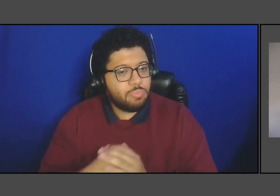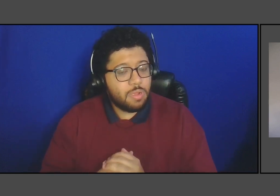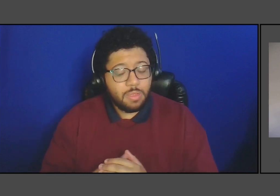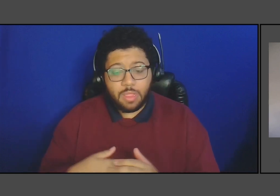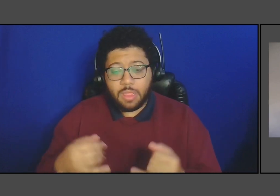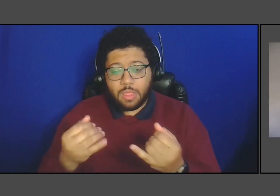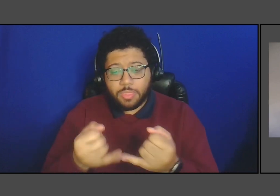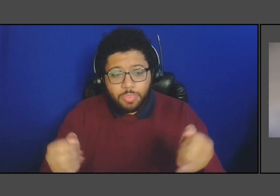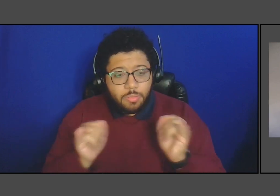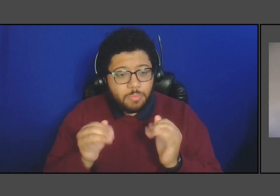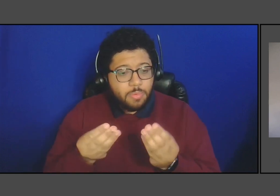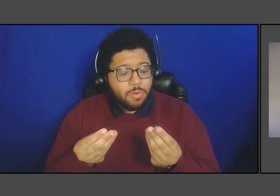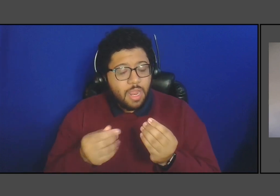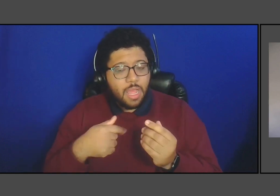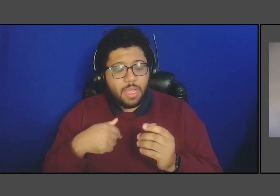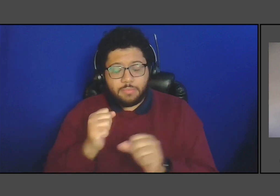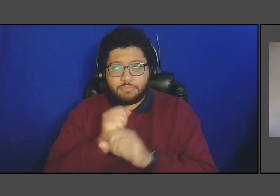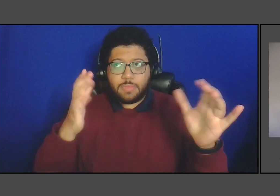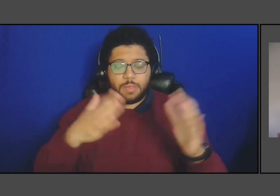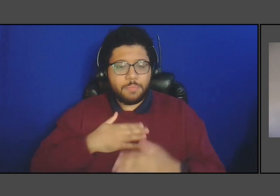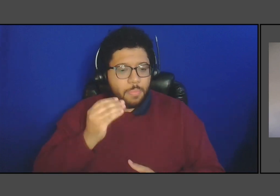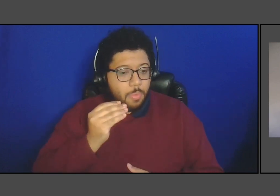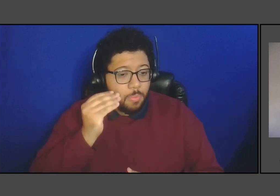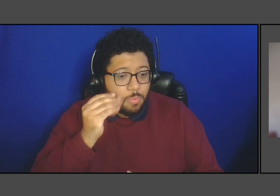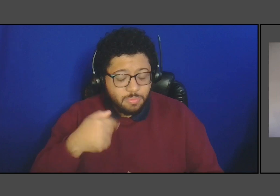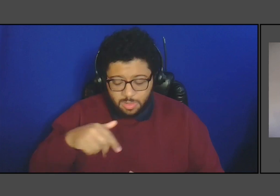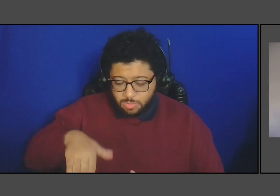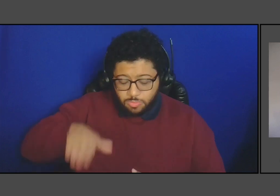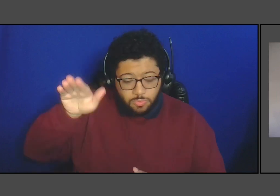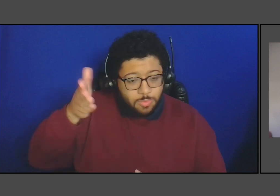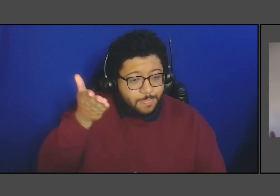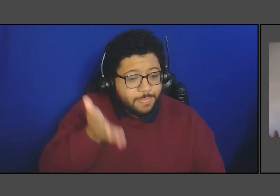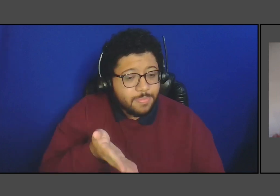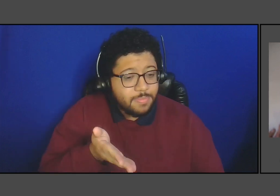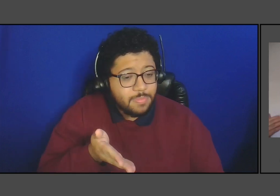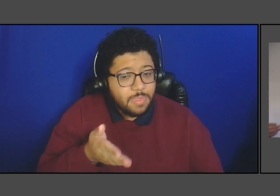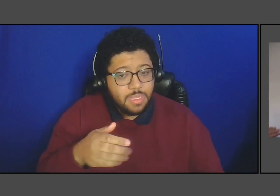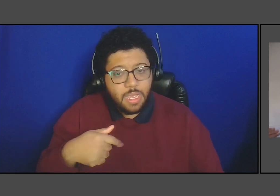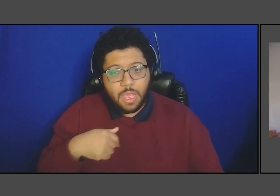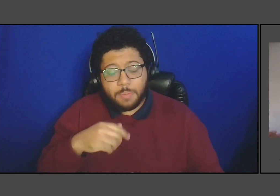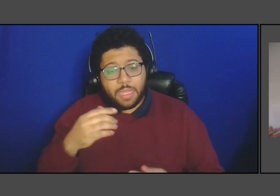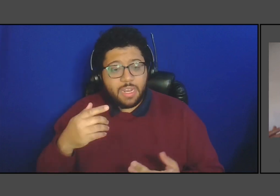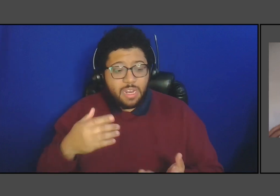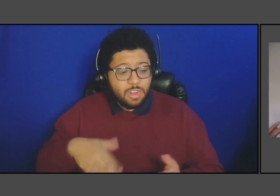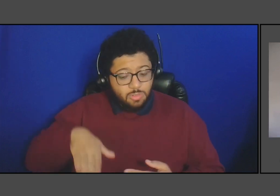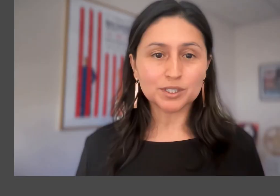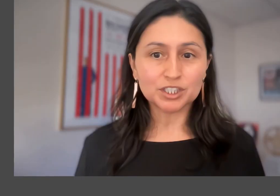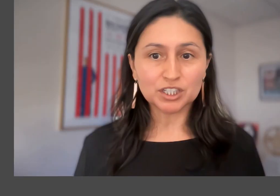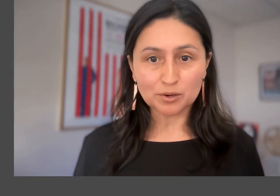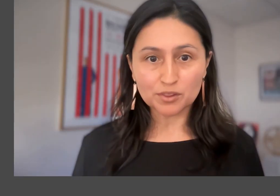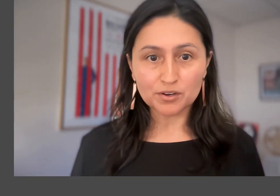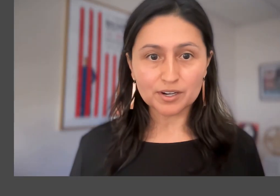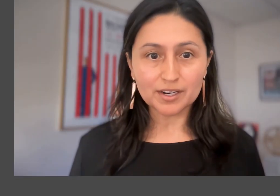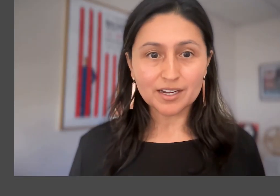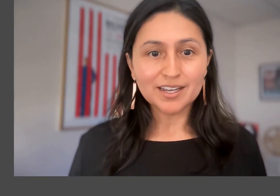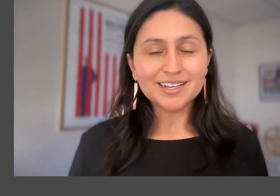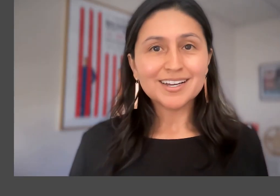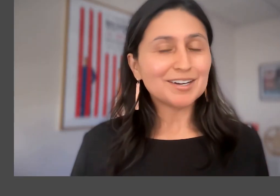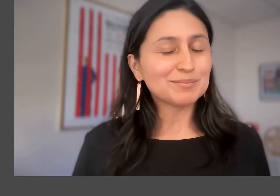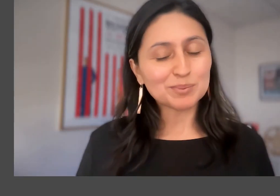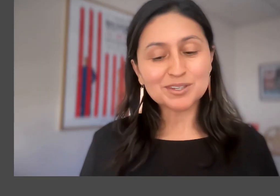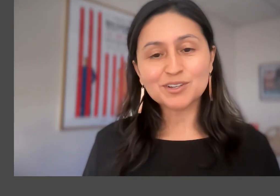It's where I grew up. And it was a place that I didn't think about much growing up until I left. And I started to read Chicano